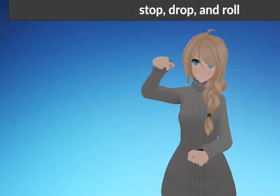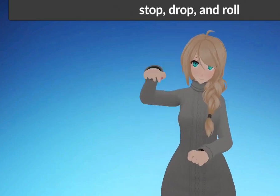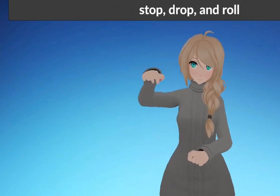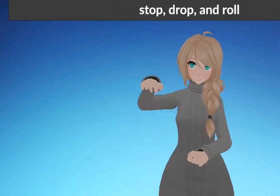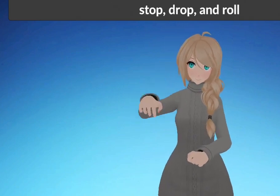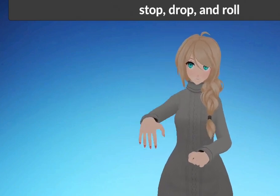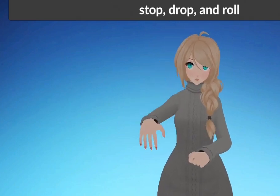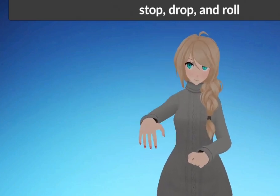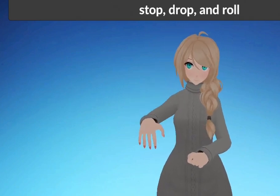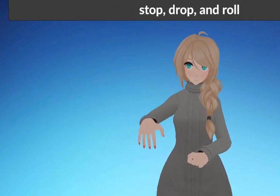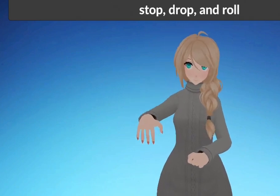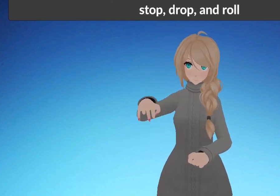Drop.